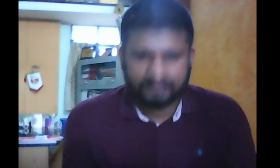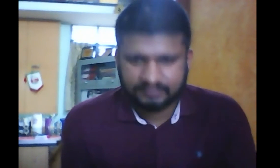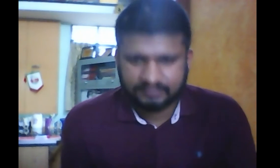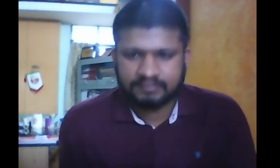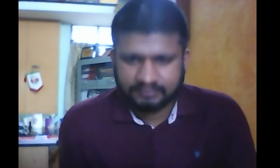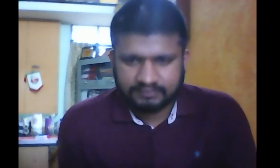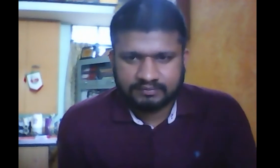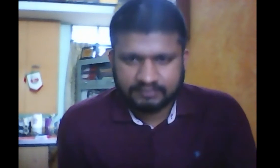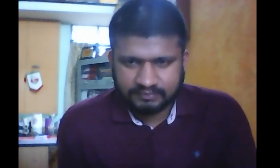Daughter.